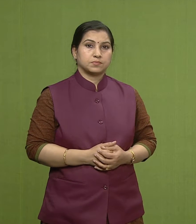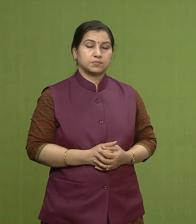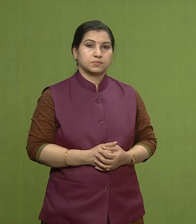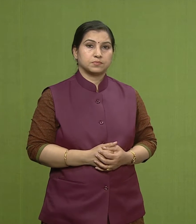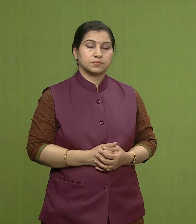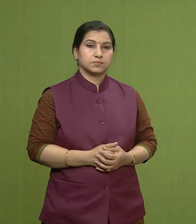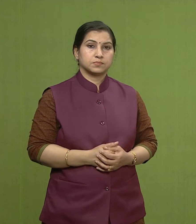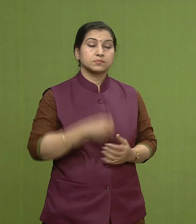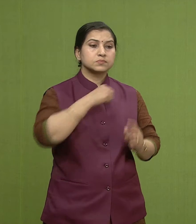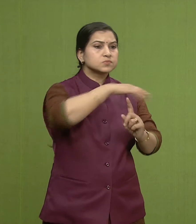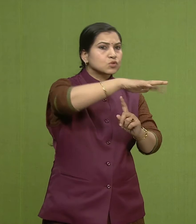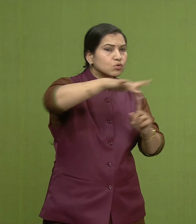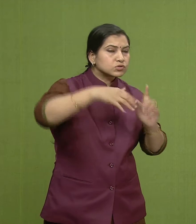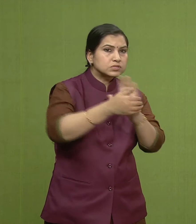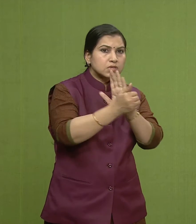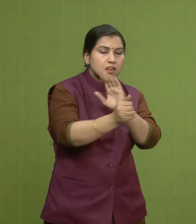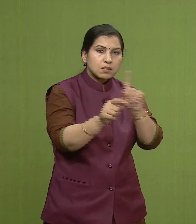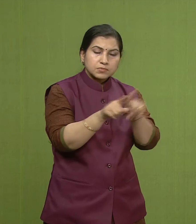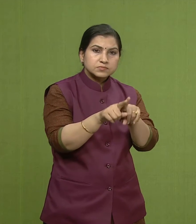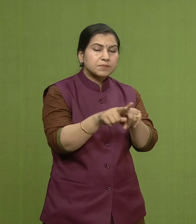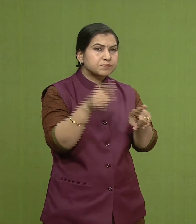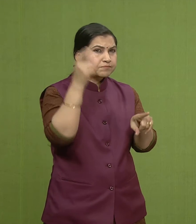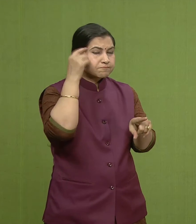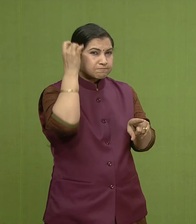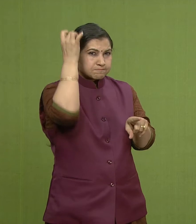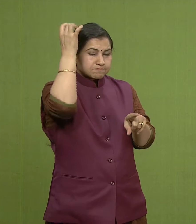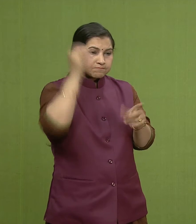Cultivate social skills like anger management,